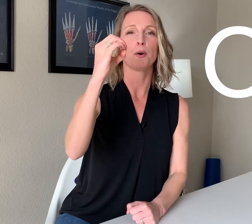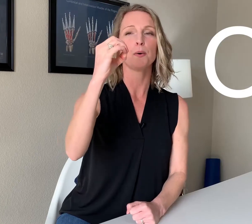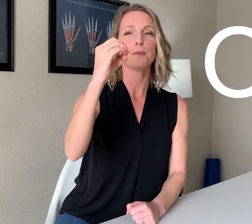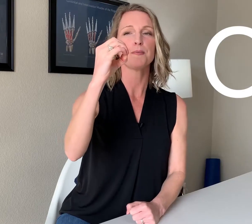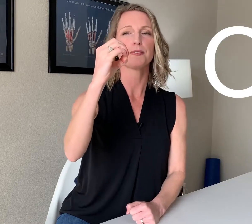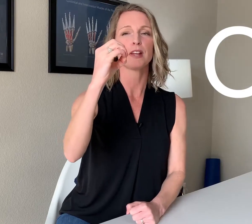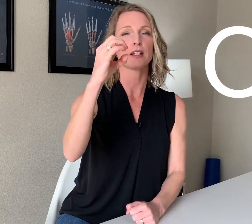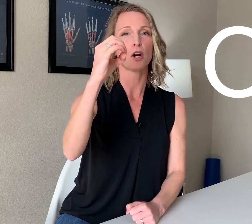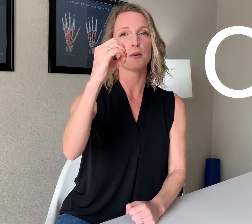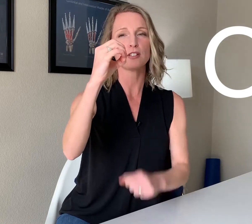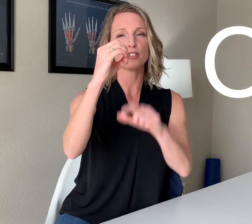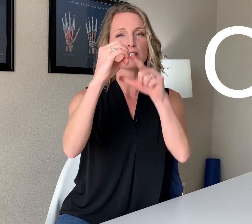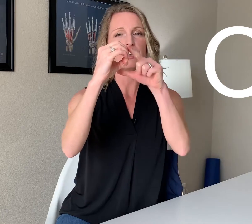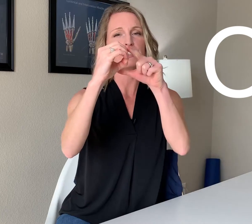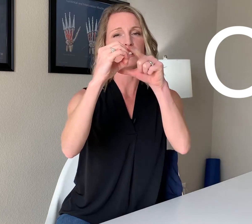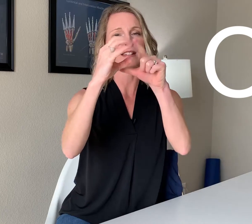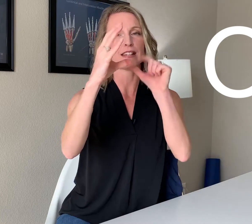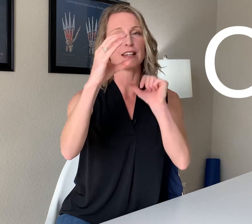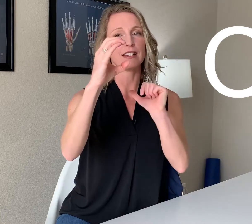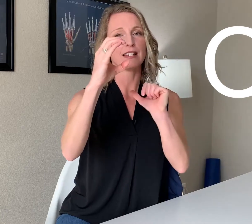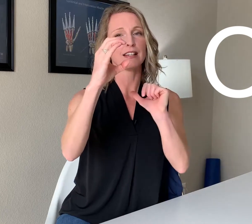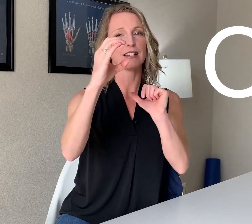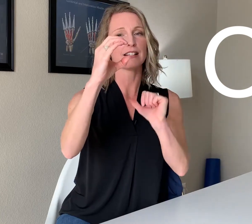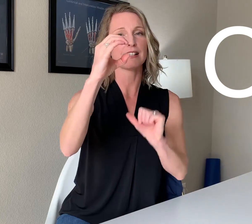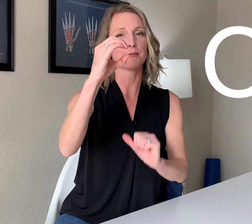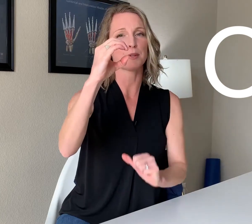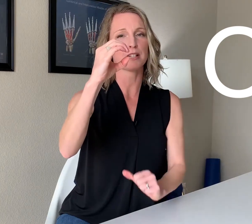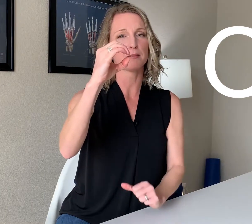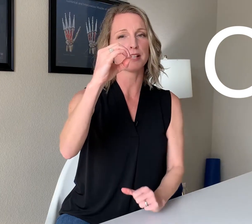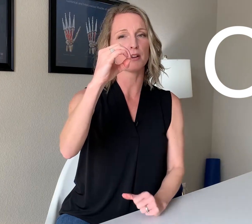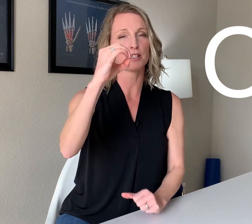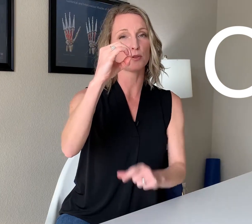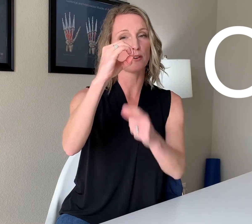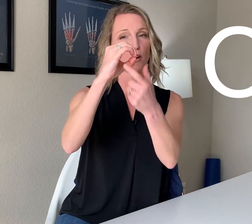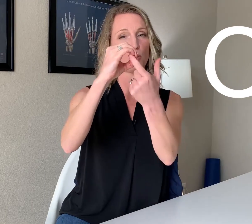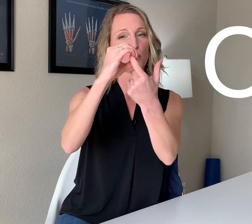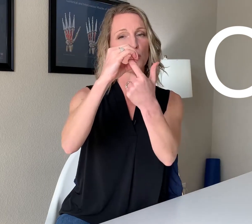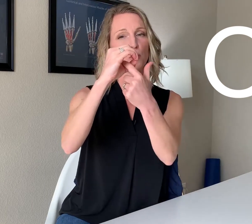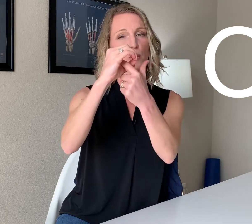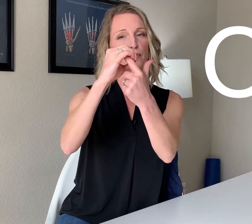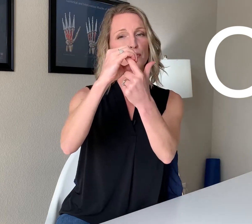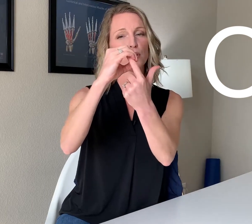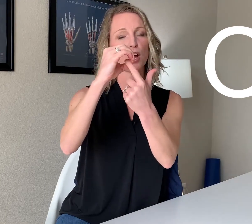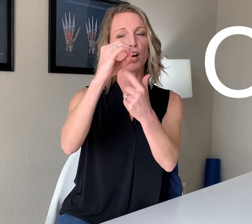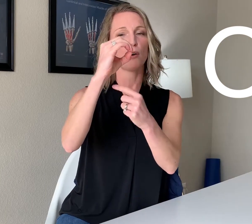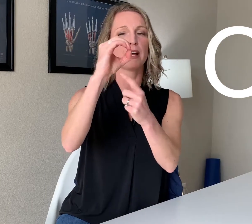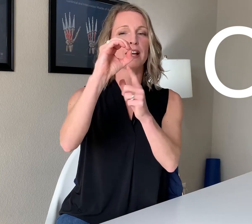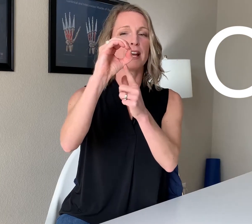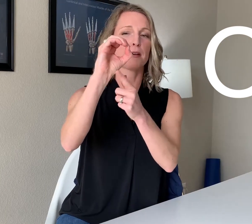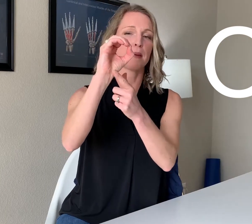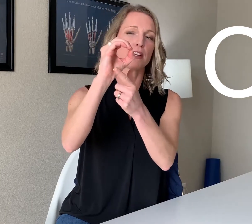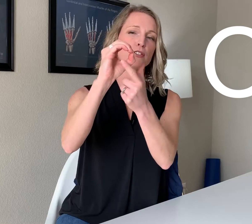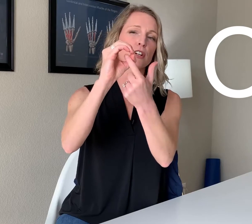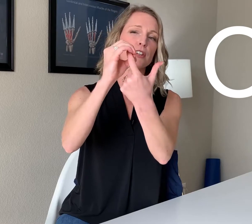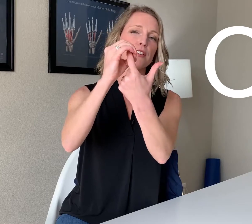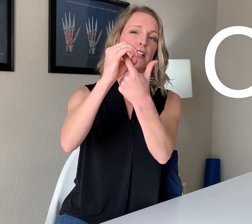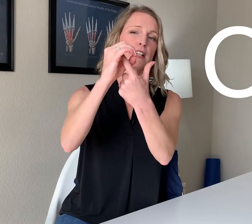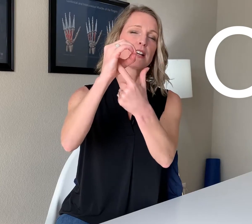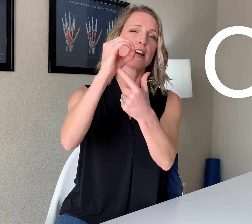O. And O is just like the C, except we come down into a full O. And make sure you've got a